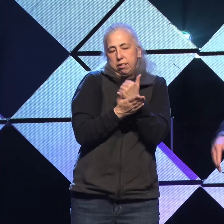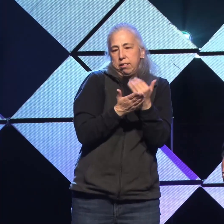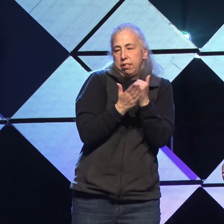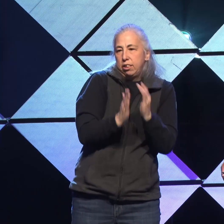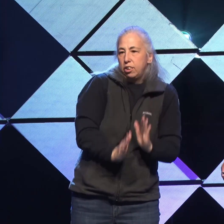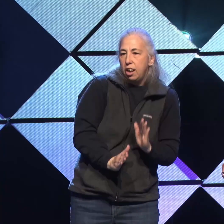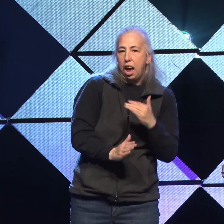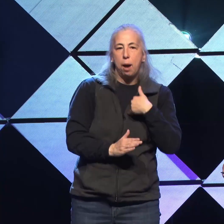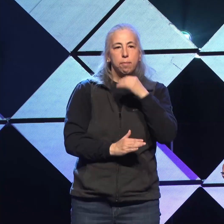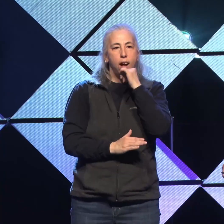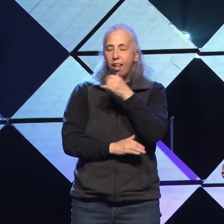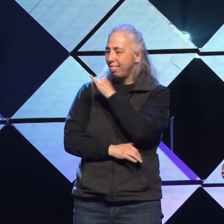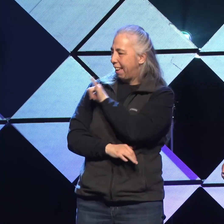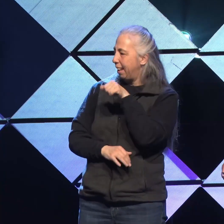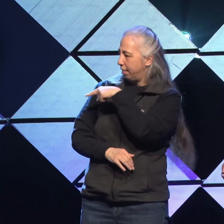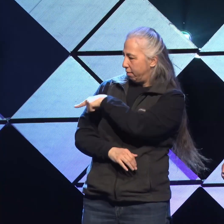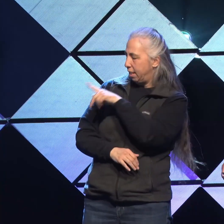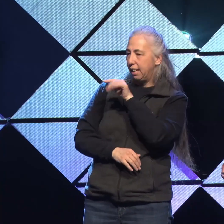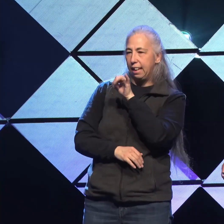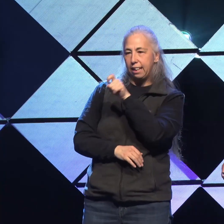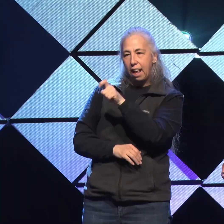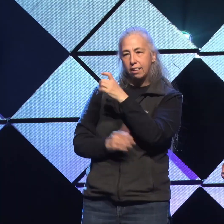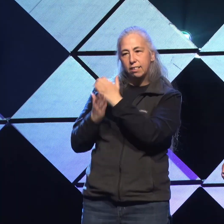like a tax collector.